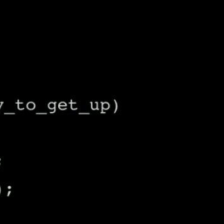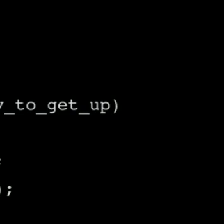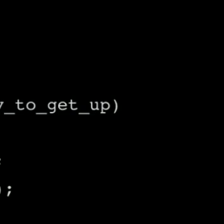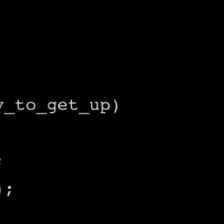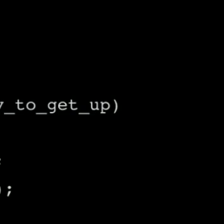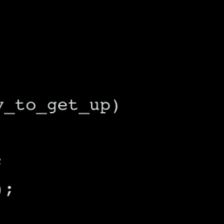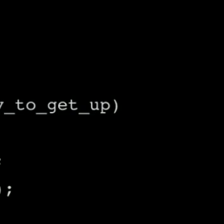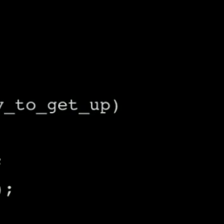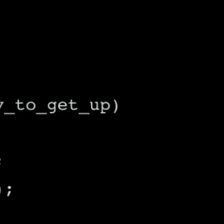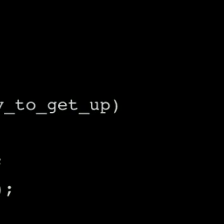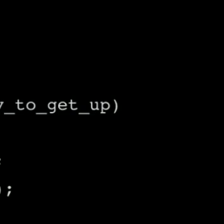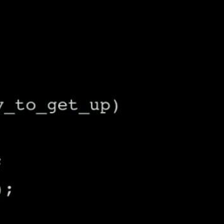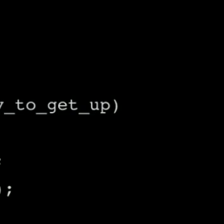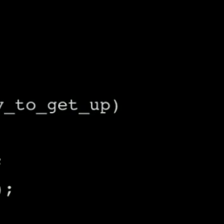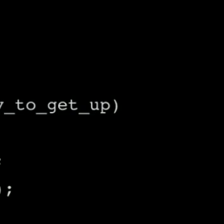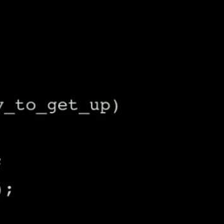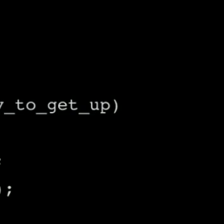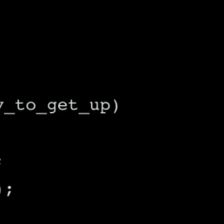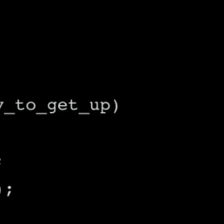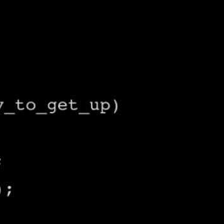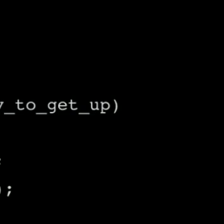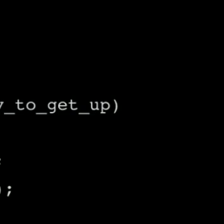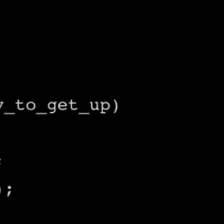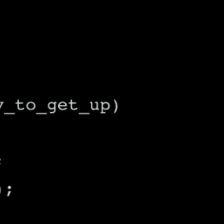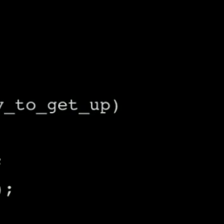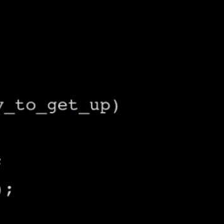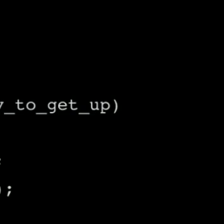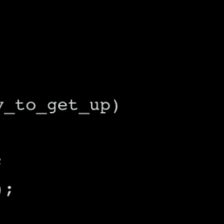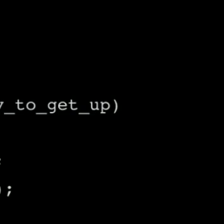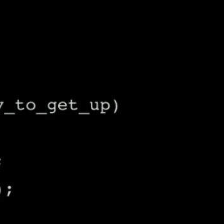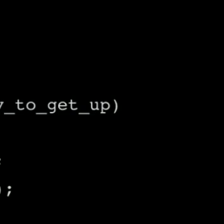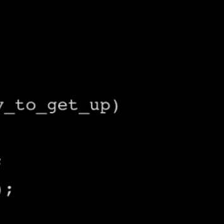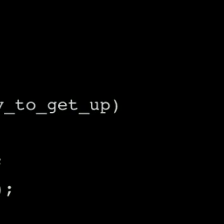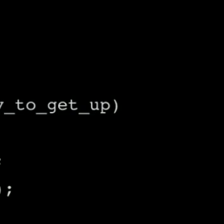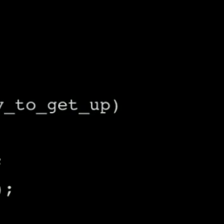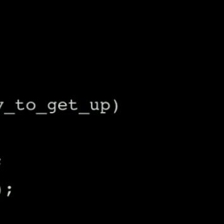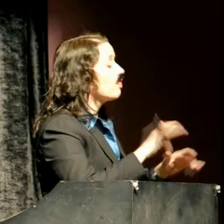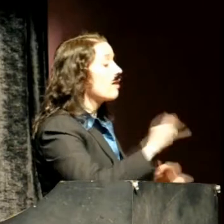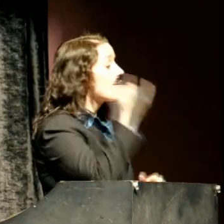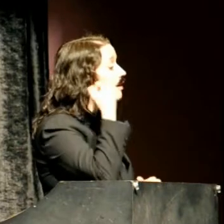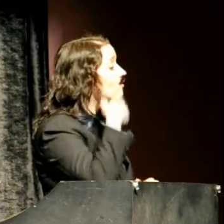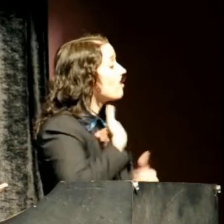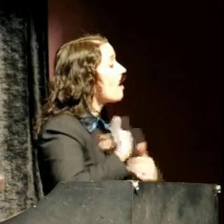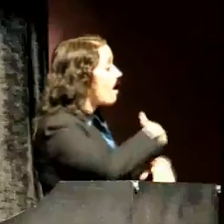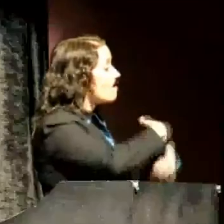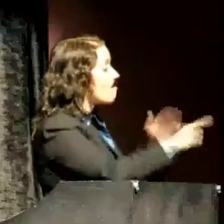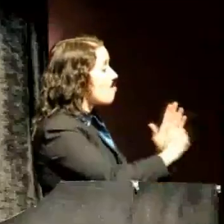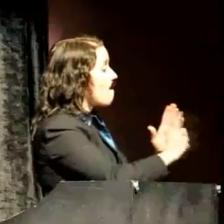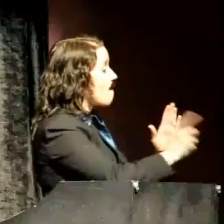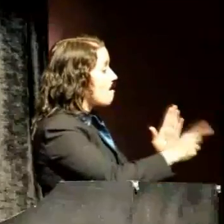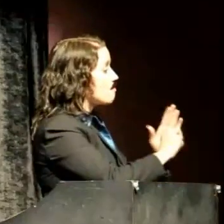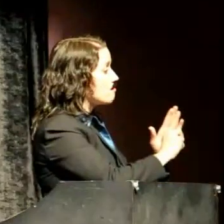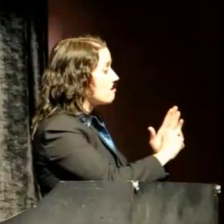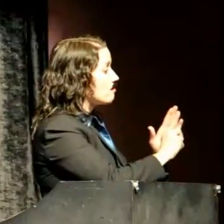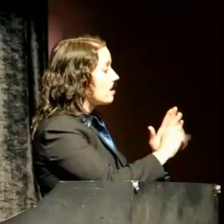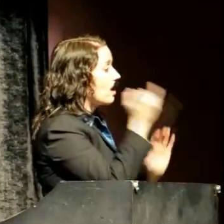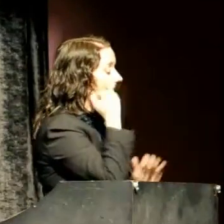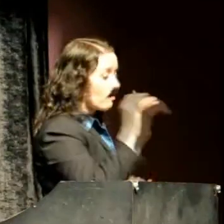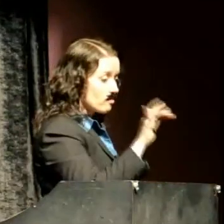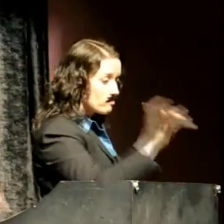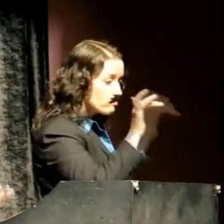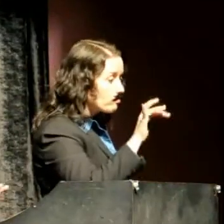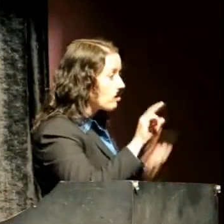Coding is written also so it can respond to human action. For example, when you have an alarm clock, depending on if you push on your snooze button or you're